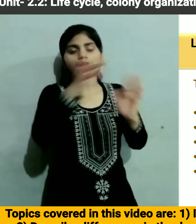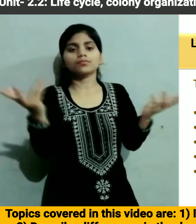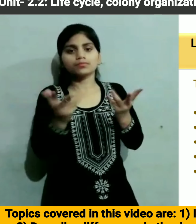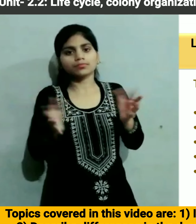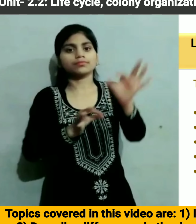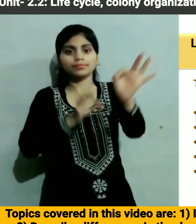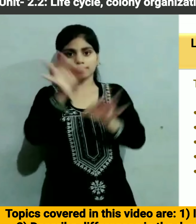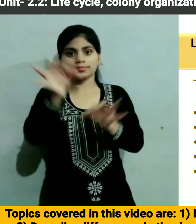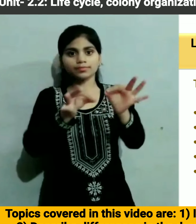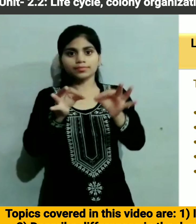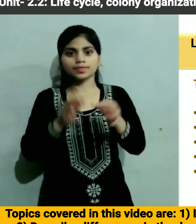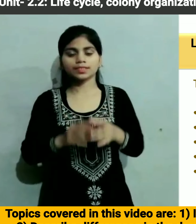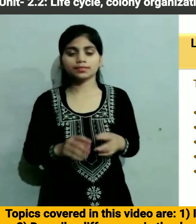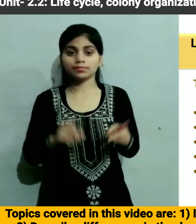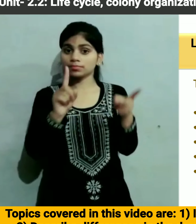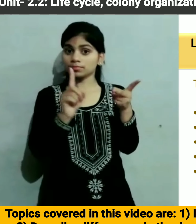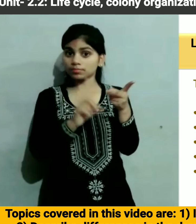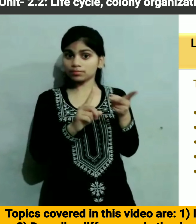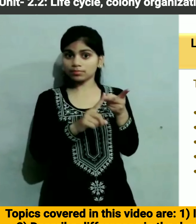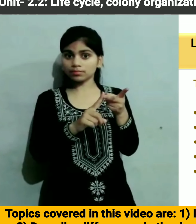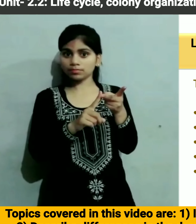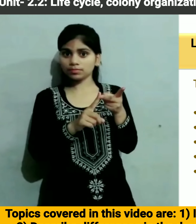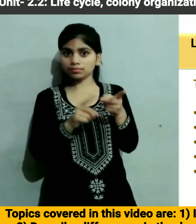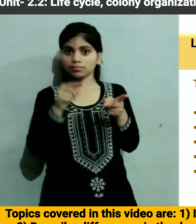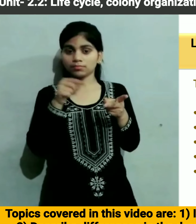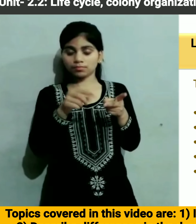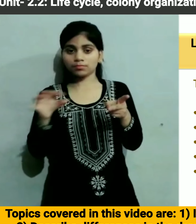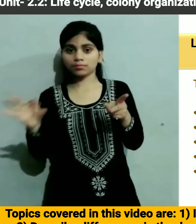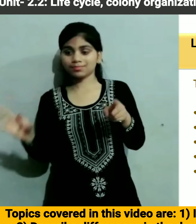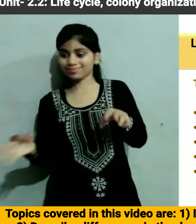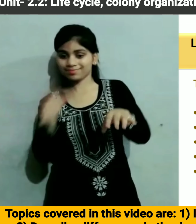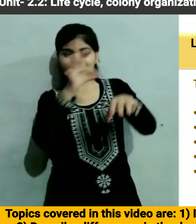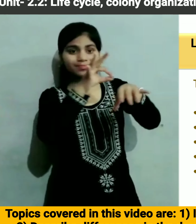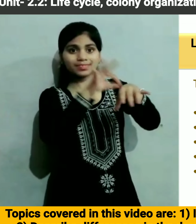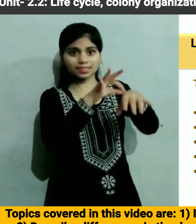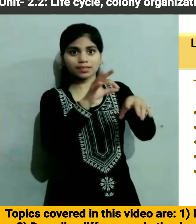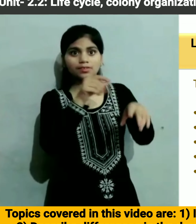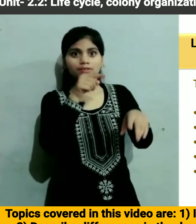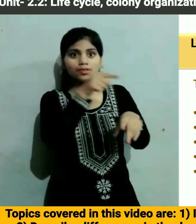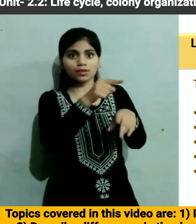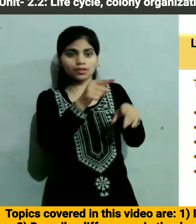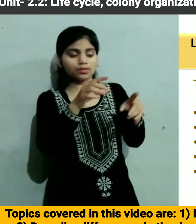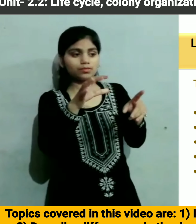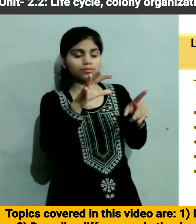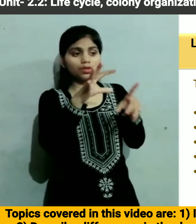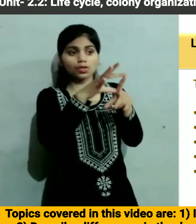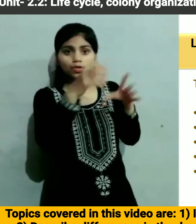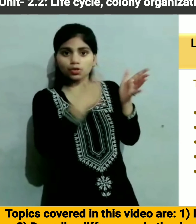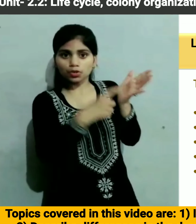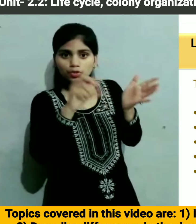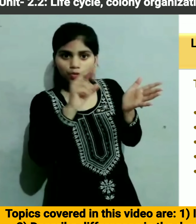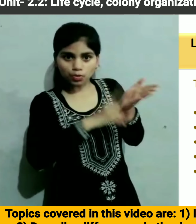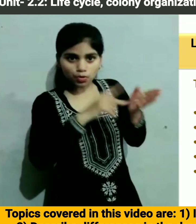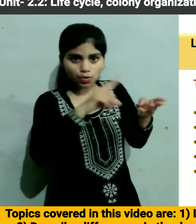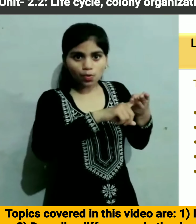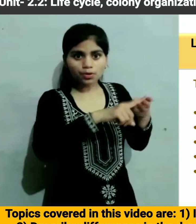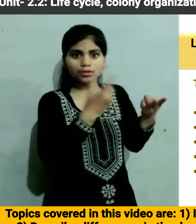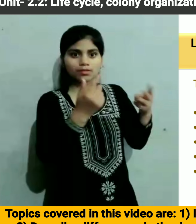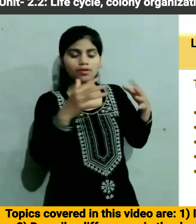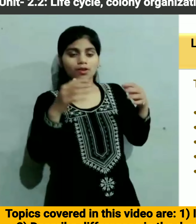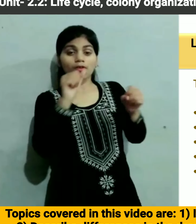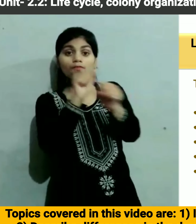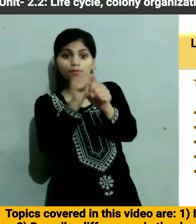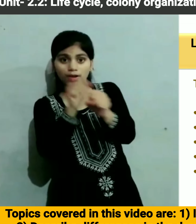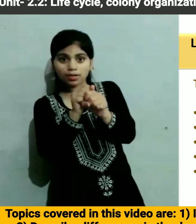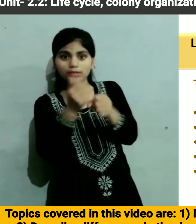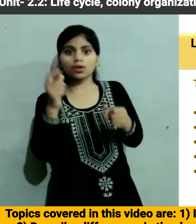honeybees. Number 2, describe differences in the drone, worker and queen